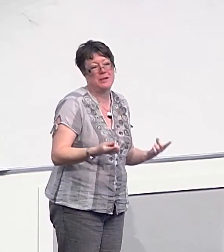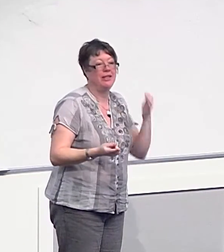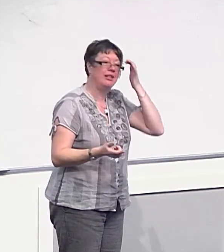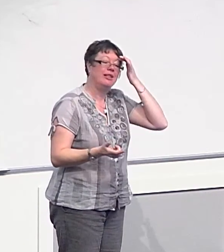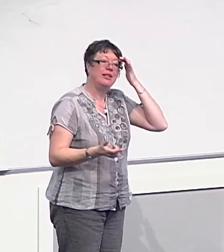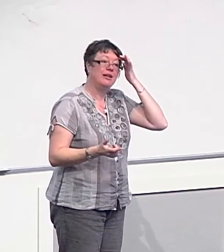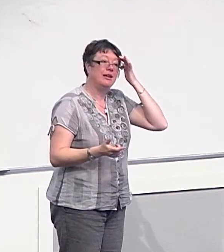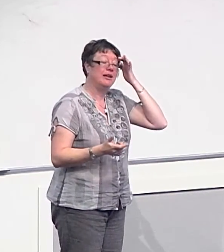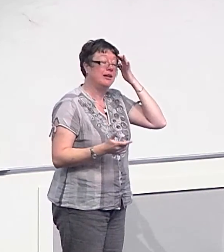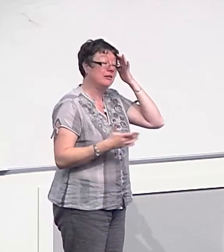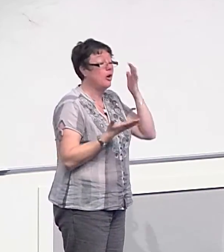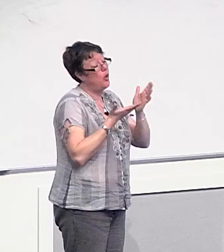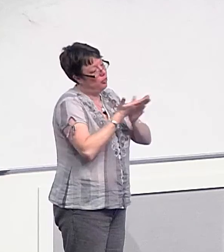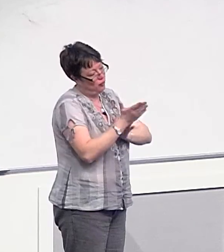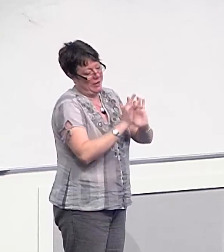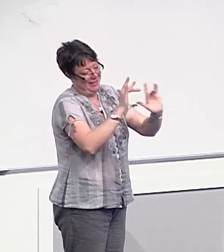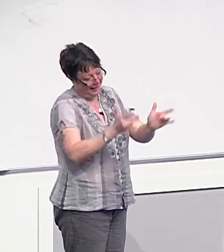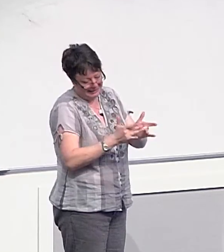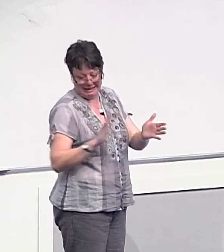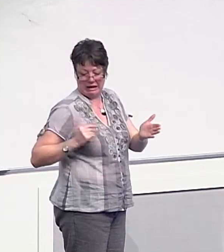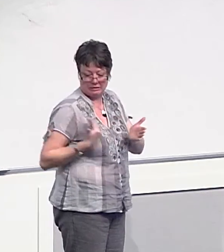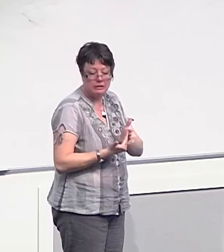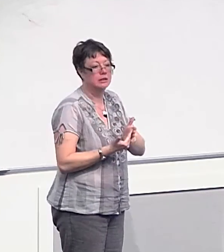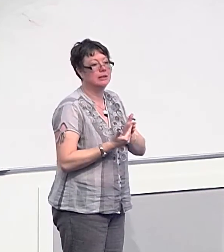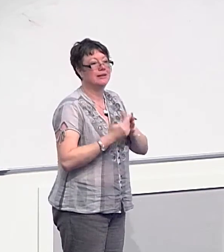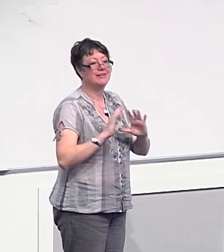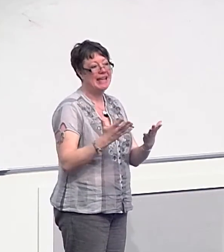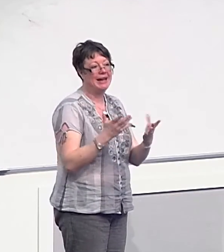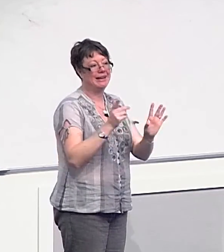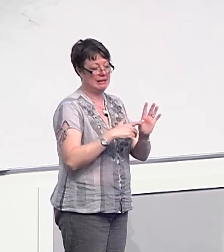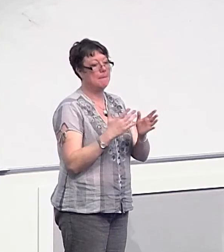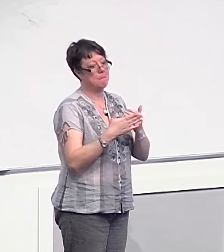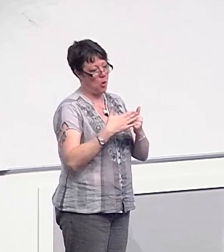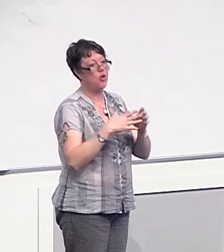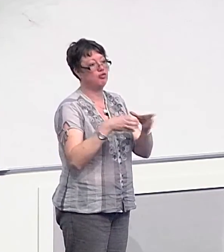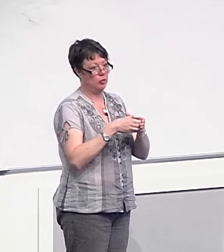over the last 10 or more years, more and more groups are coming